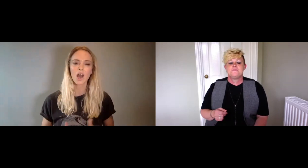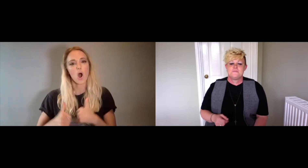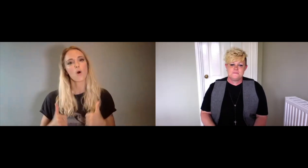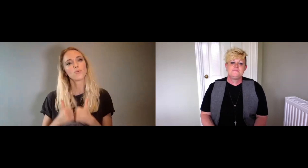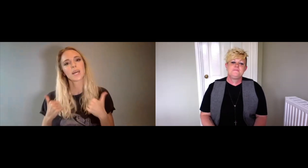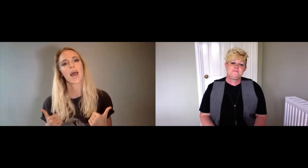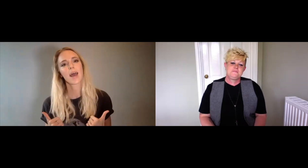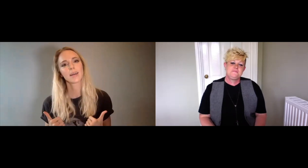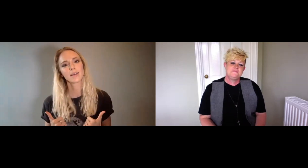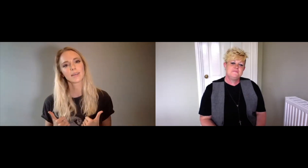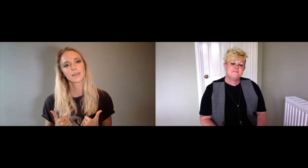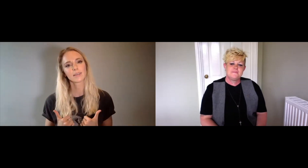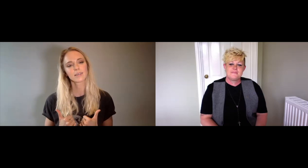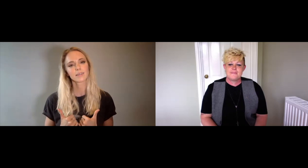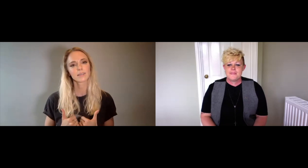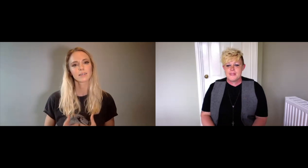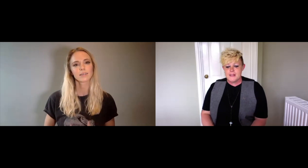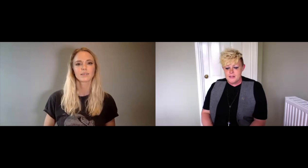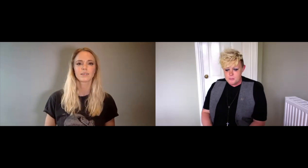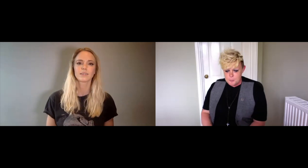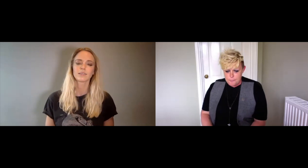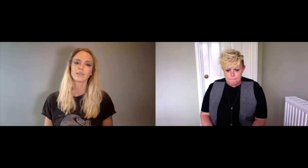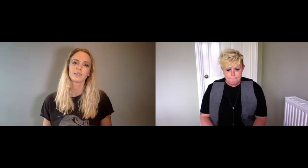okay, okay.